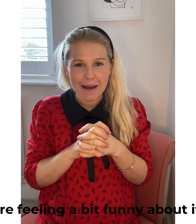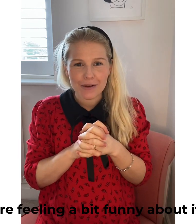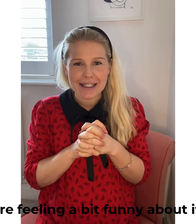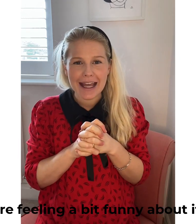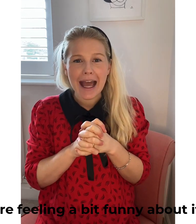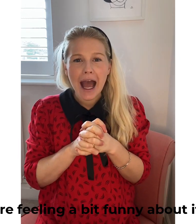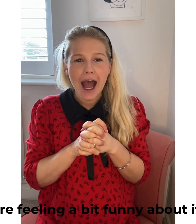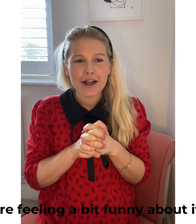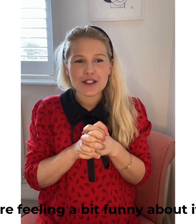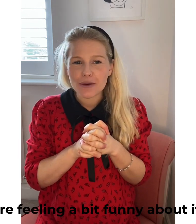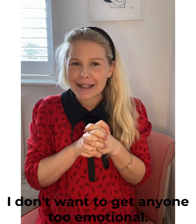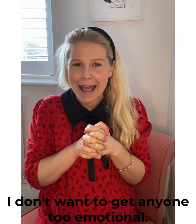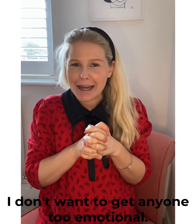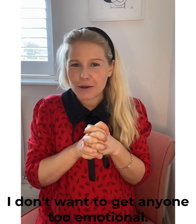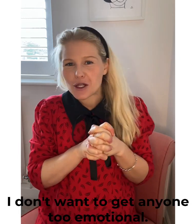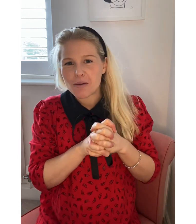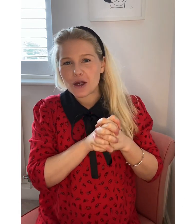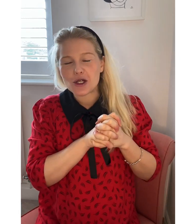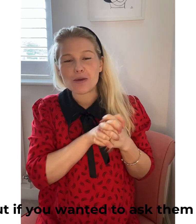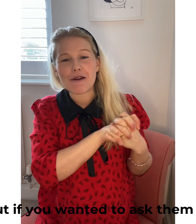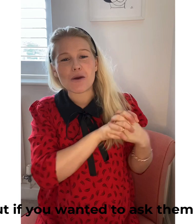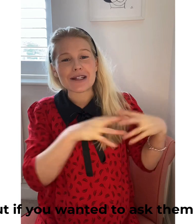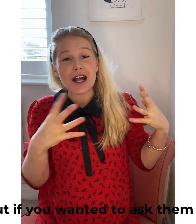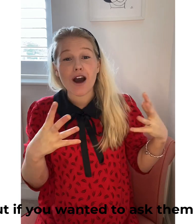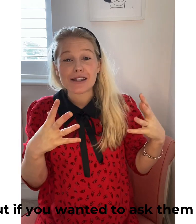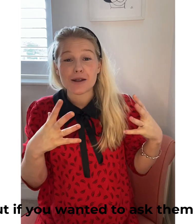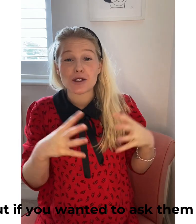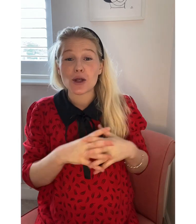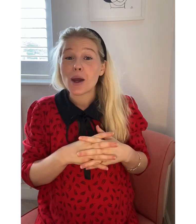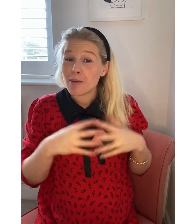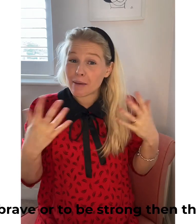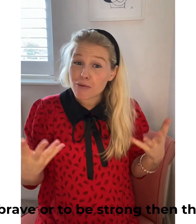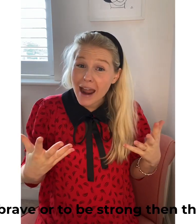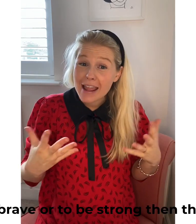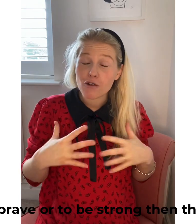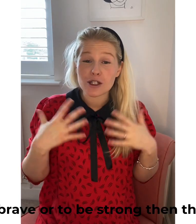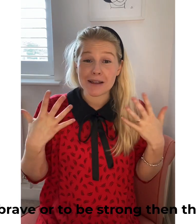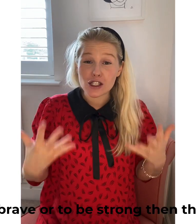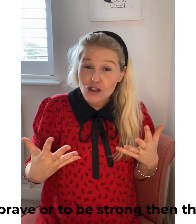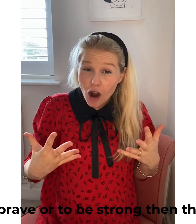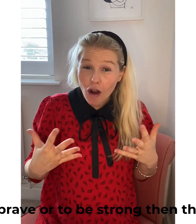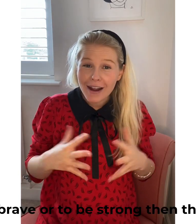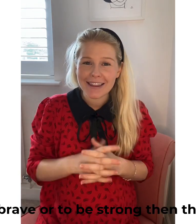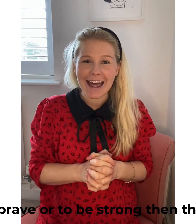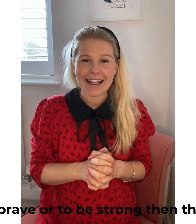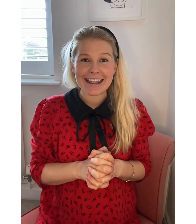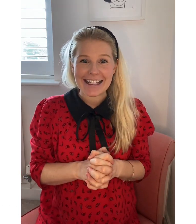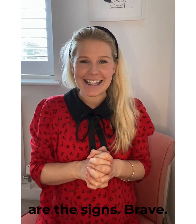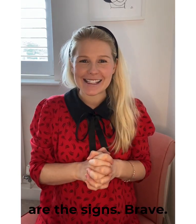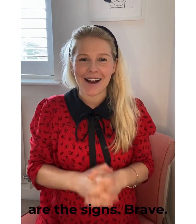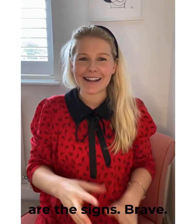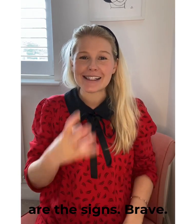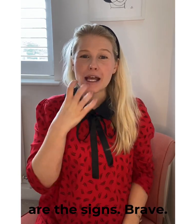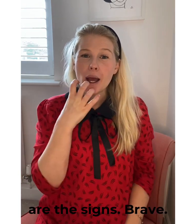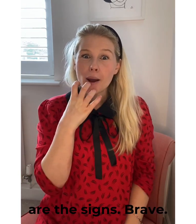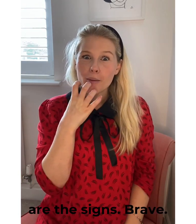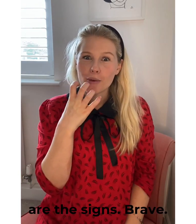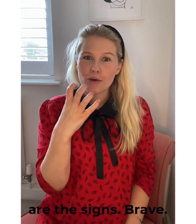it, don't want to get anyone too emotional, but if you wanted to ask them to be brave or to be strong, then these are the signs.